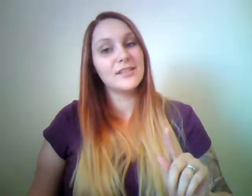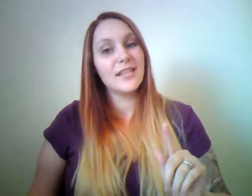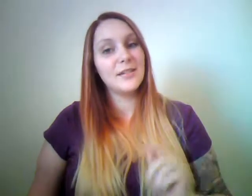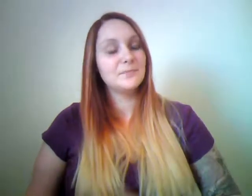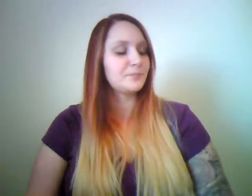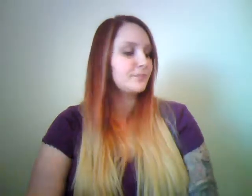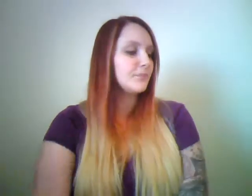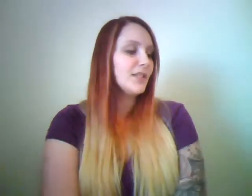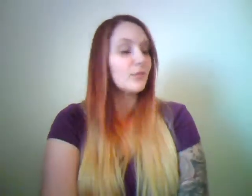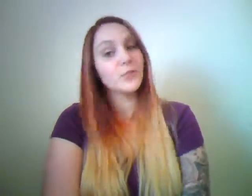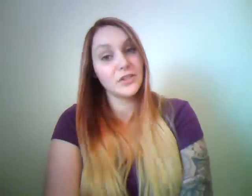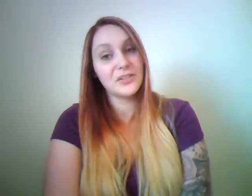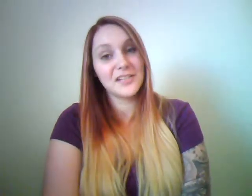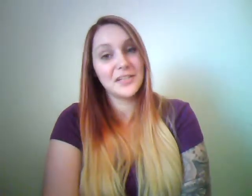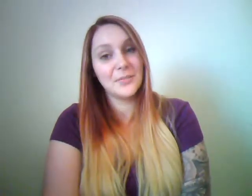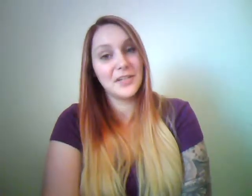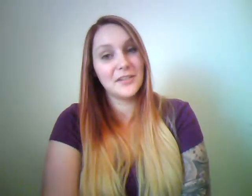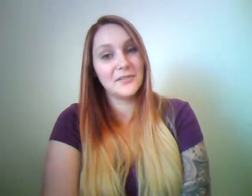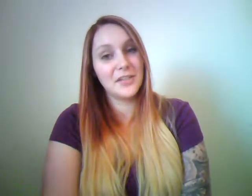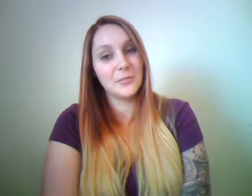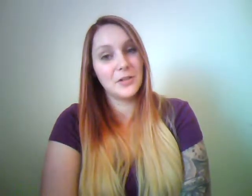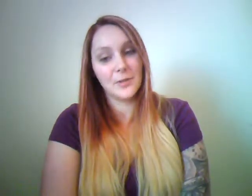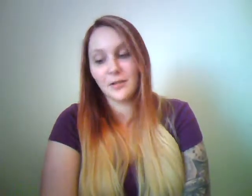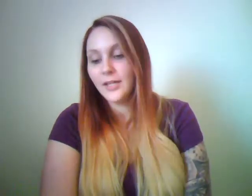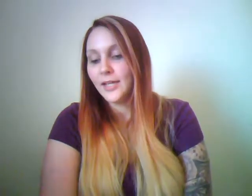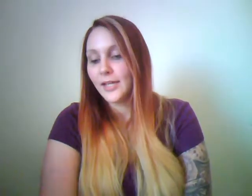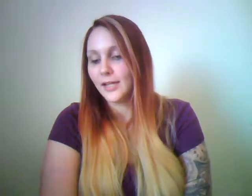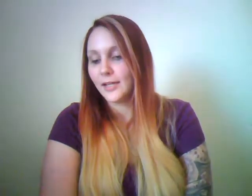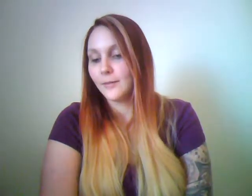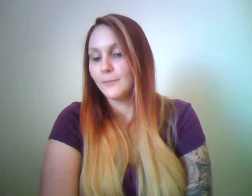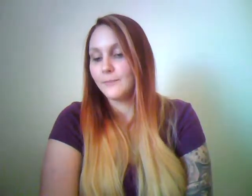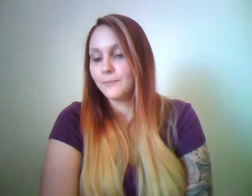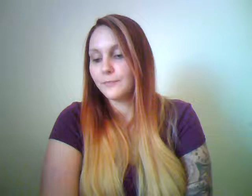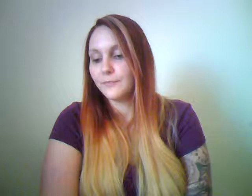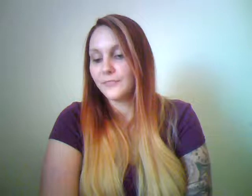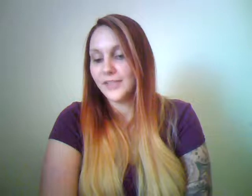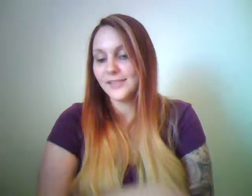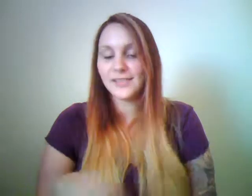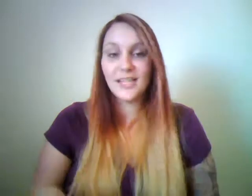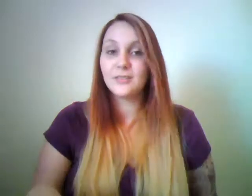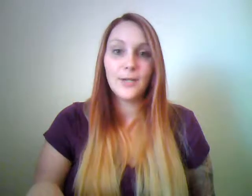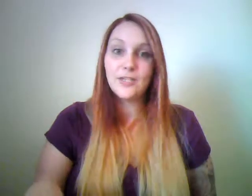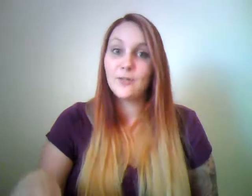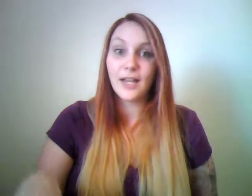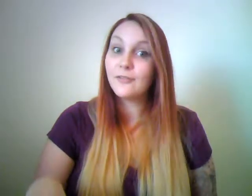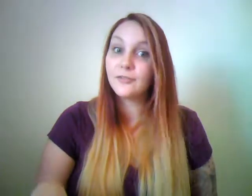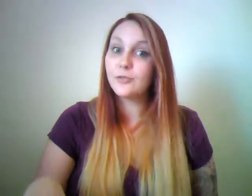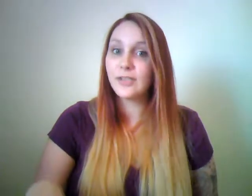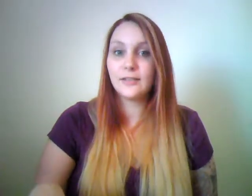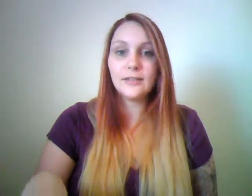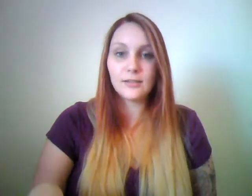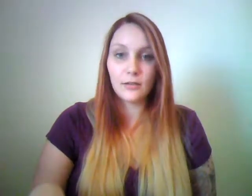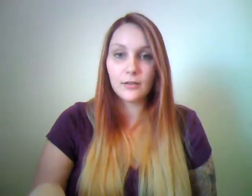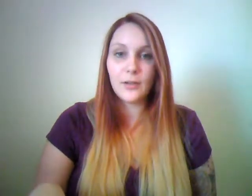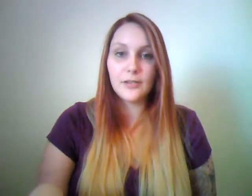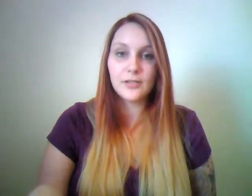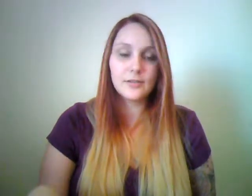say. I probably should have said in the beginning of the video, but oh well. This is not the way you have to sign this song, okay? This is